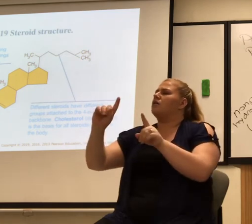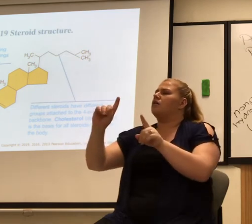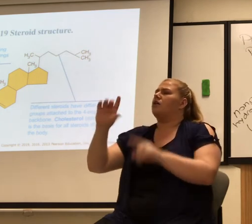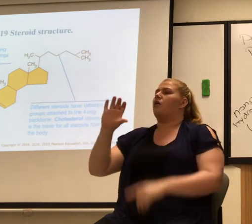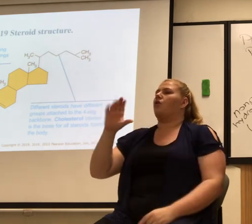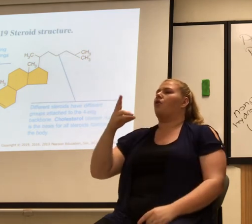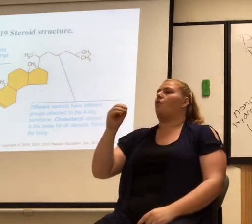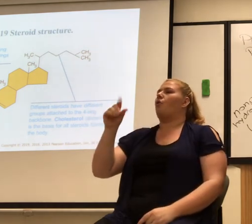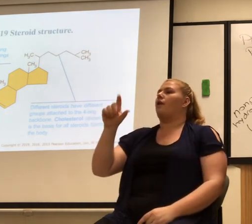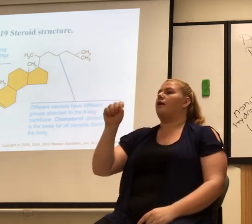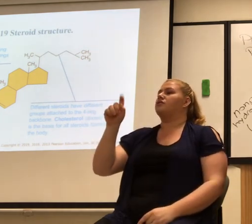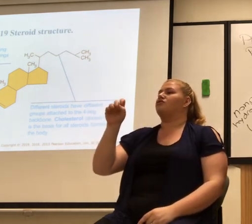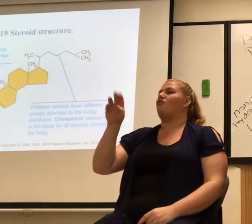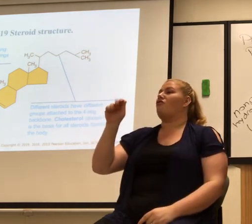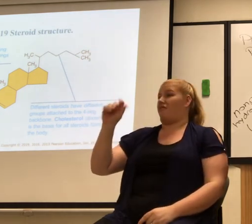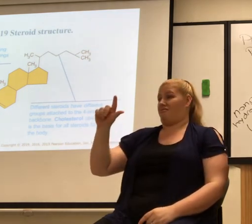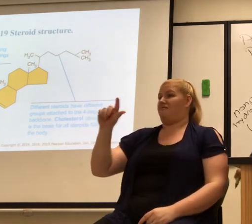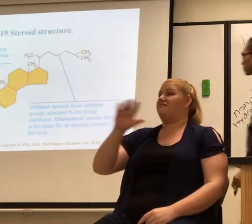structure there.